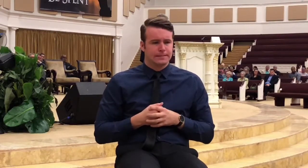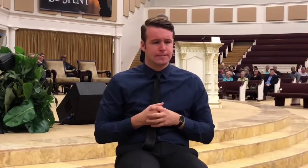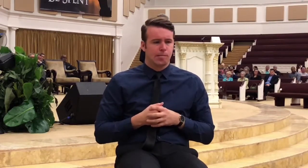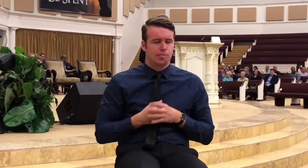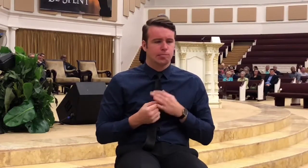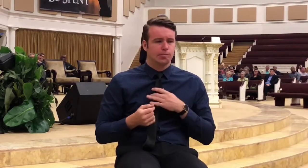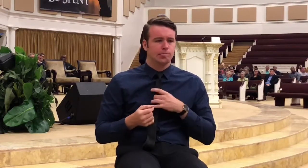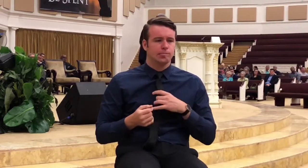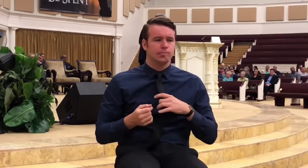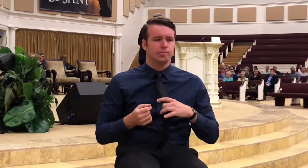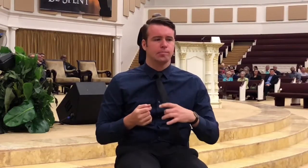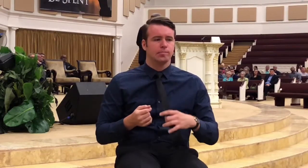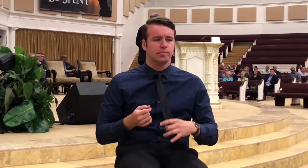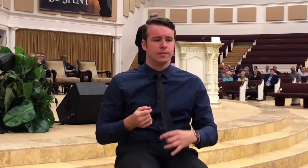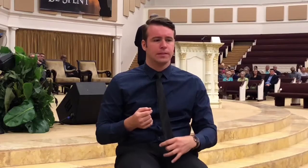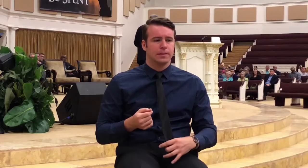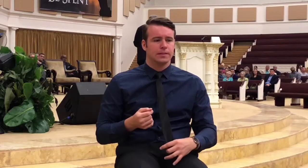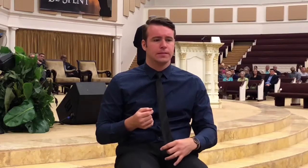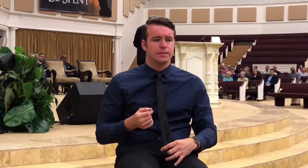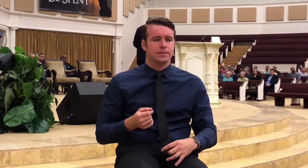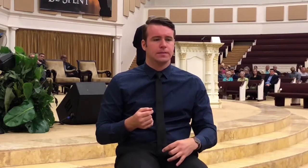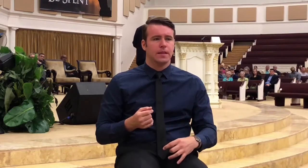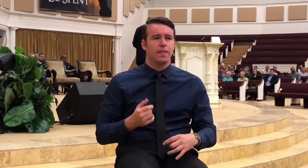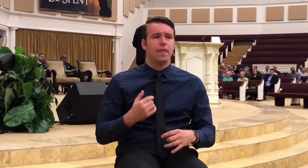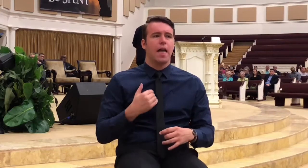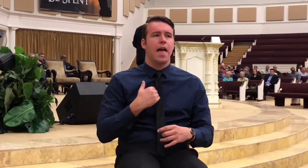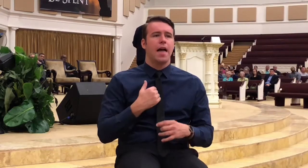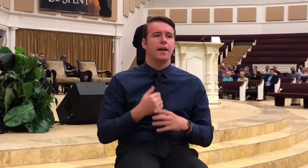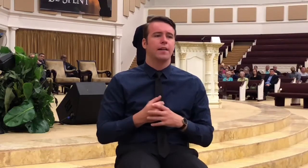tonight. There is the fact